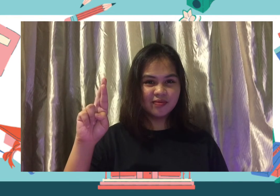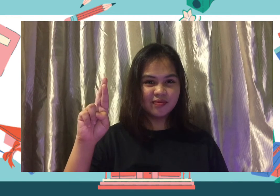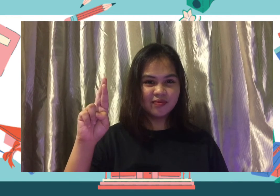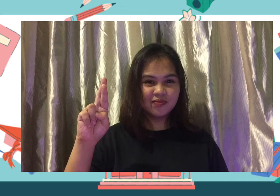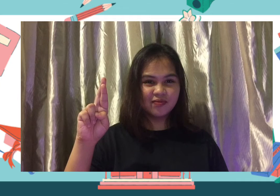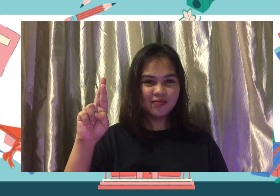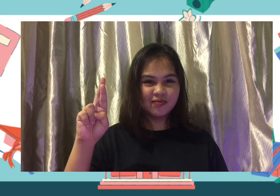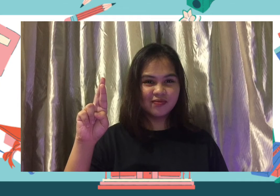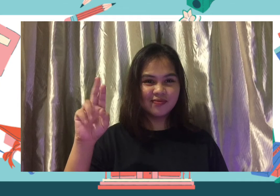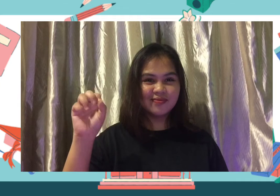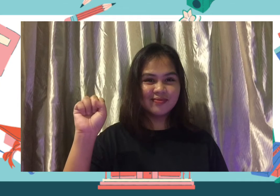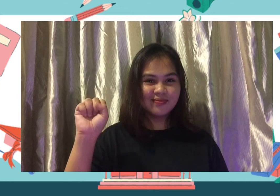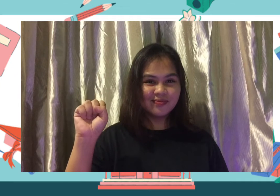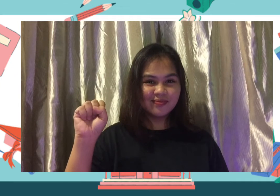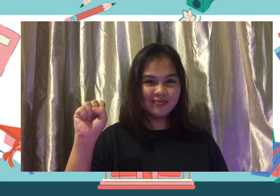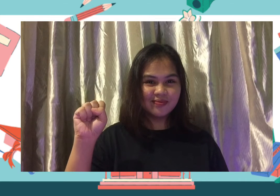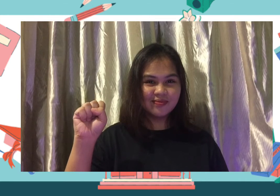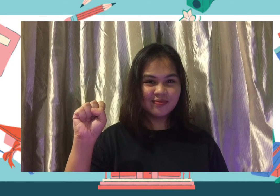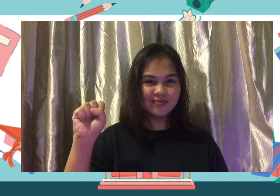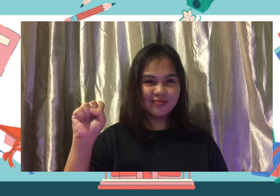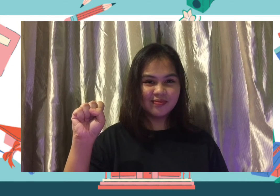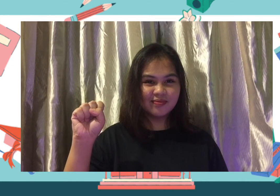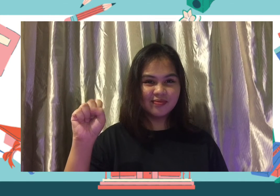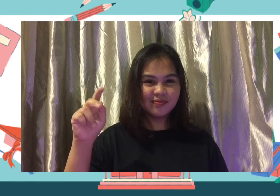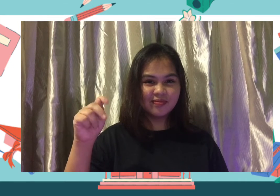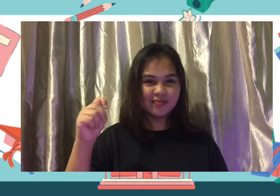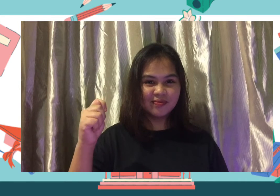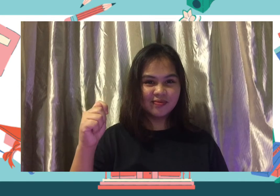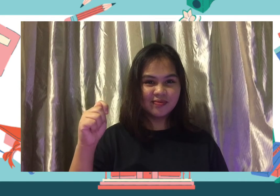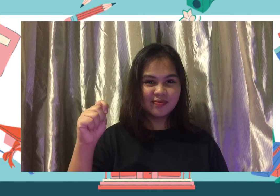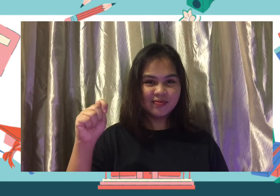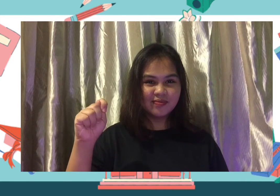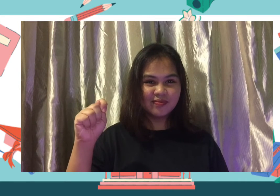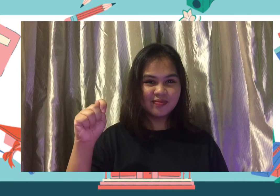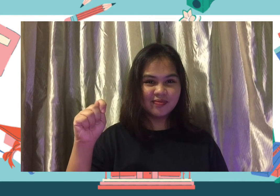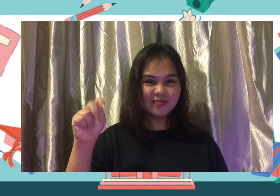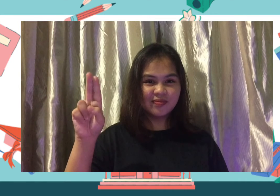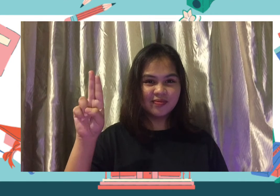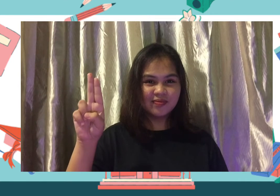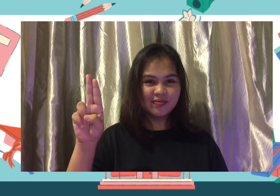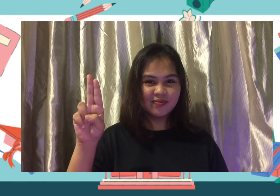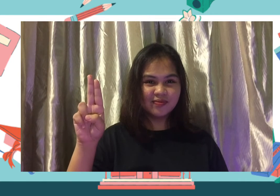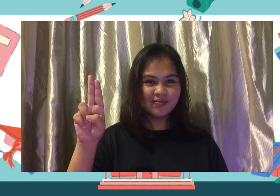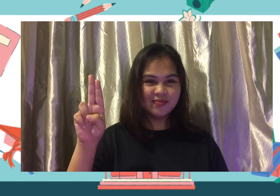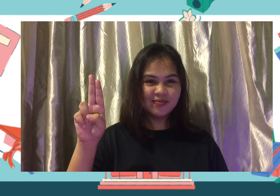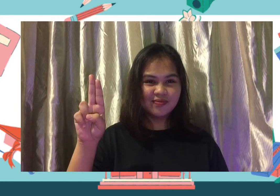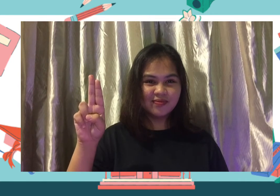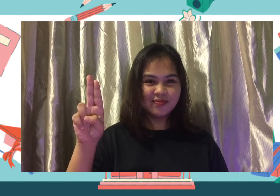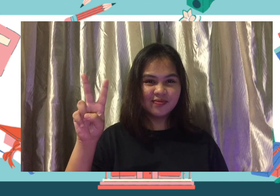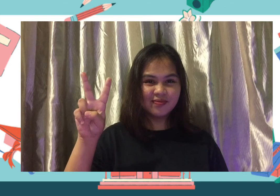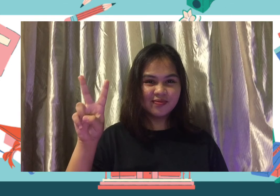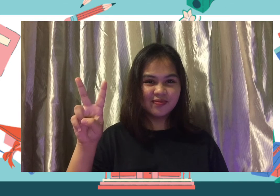R, S, T, U, V,